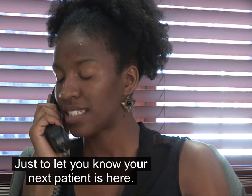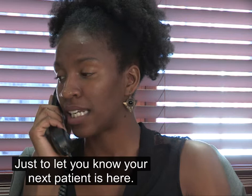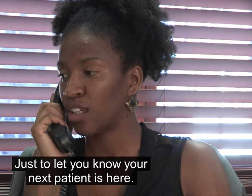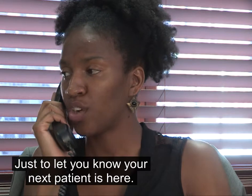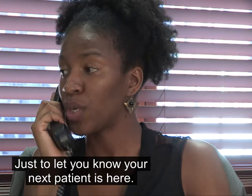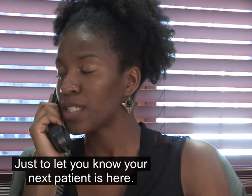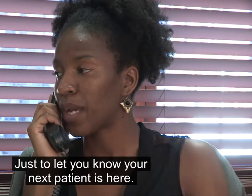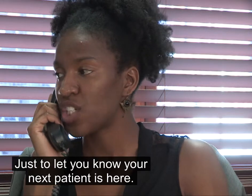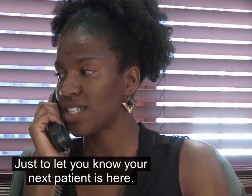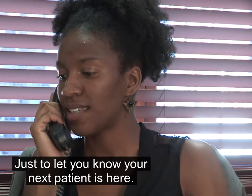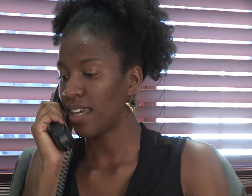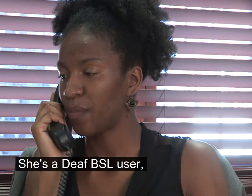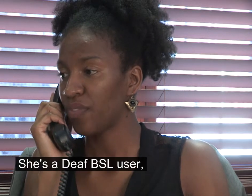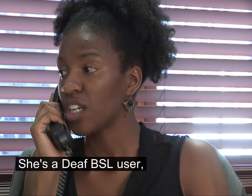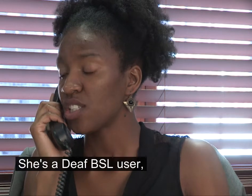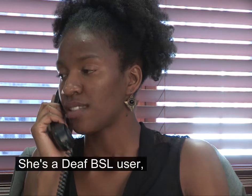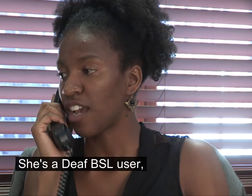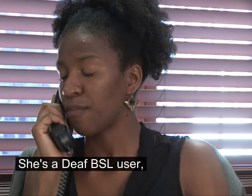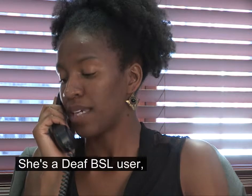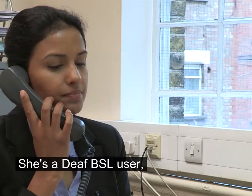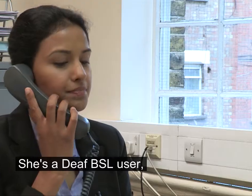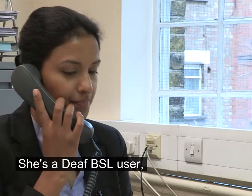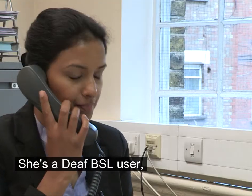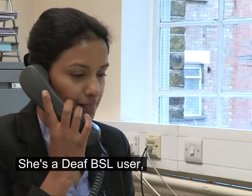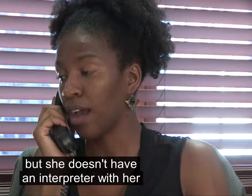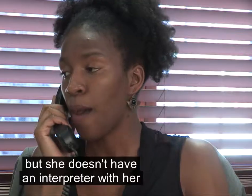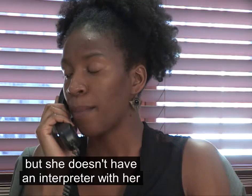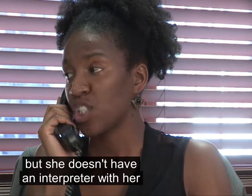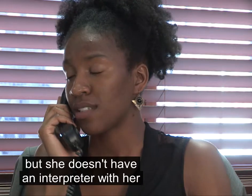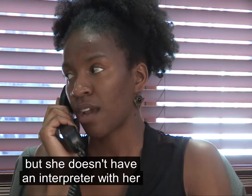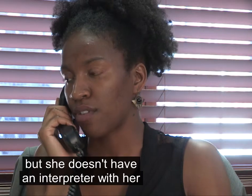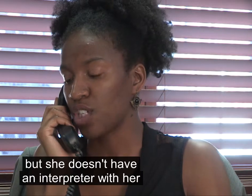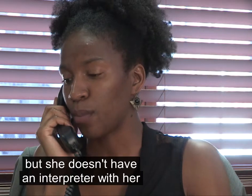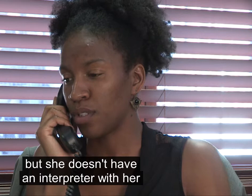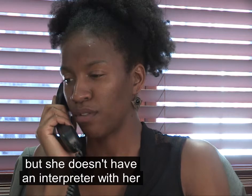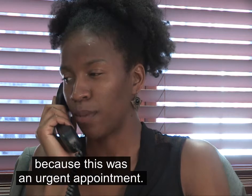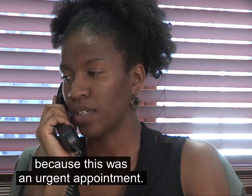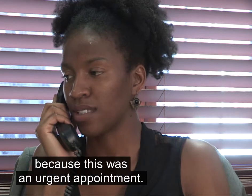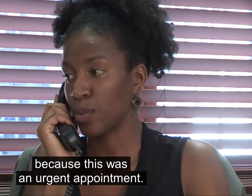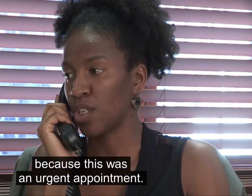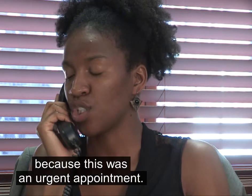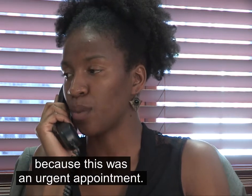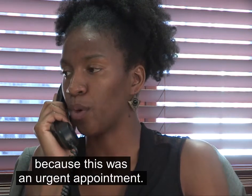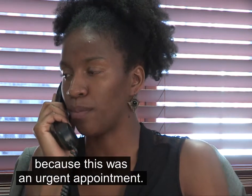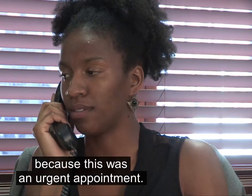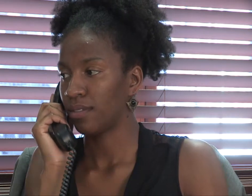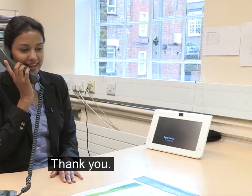Just to let you know, your next patient is here. She's a deaf BSL user, but she doesn't have an interpreter with her because this was an urgent appointment. Thank